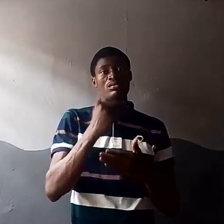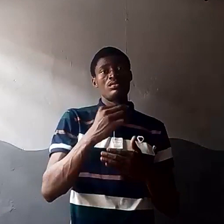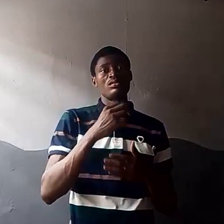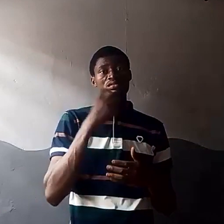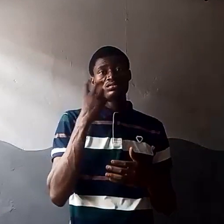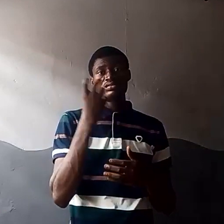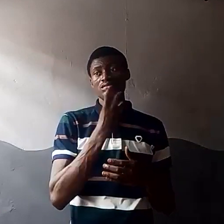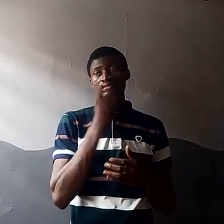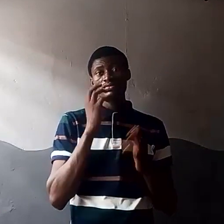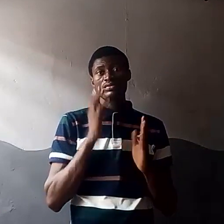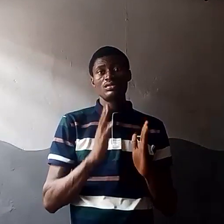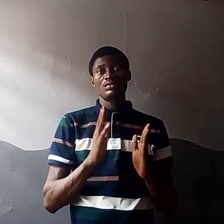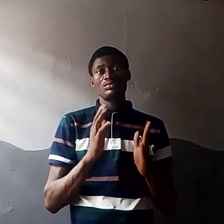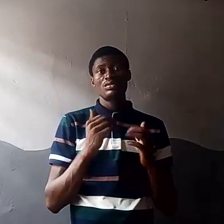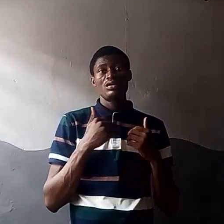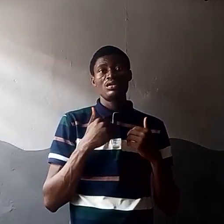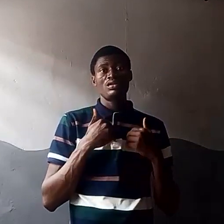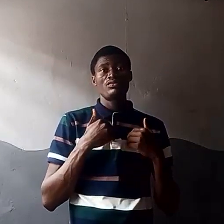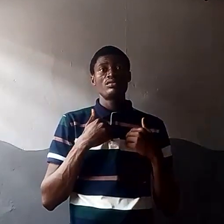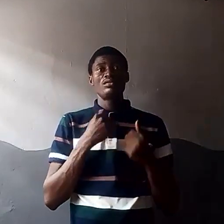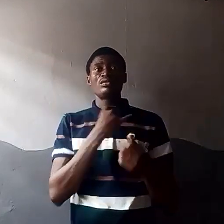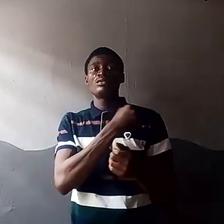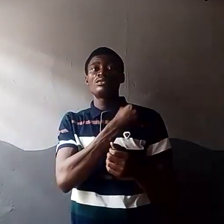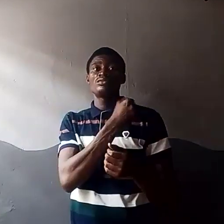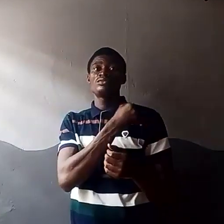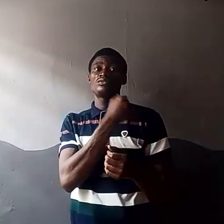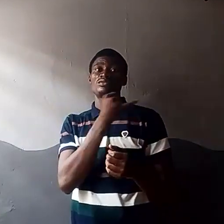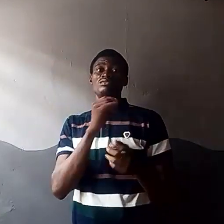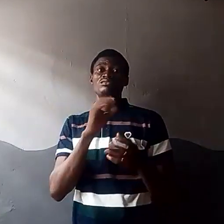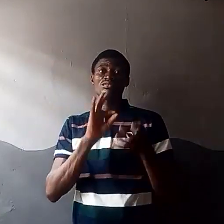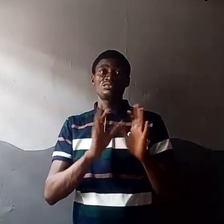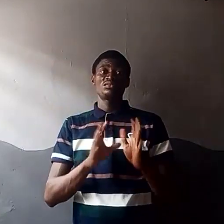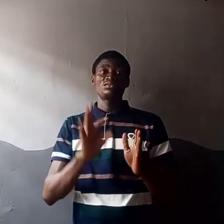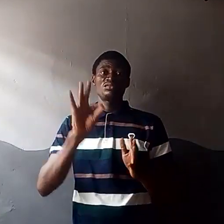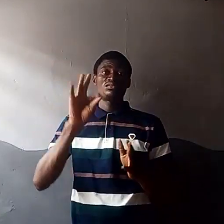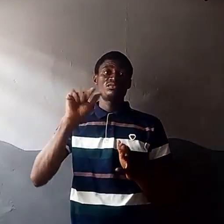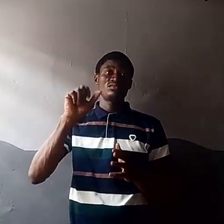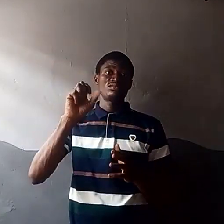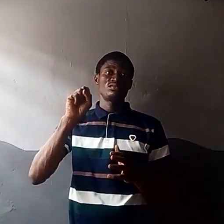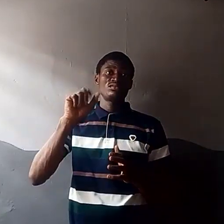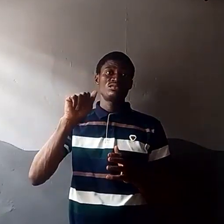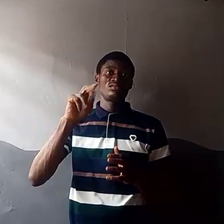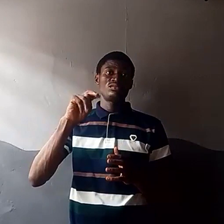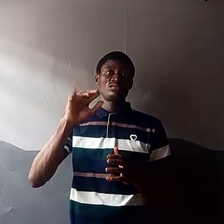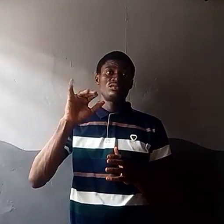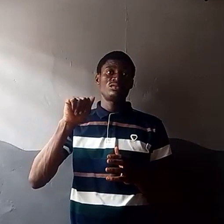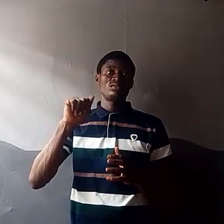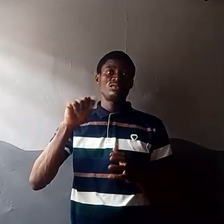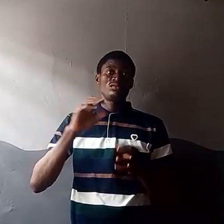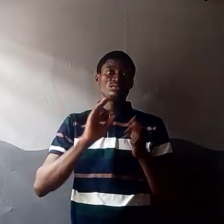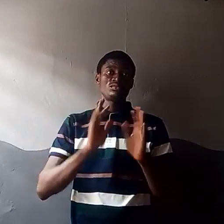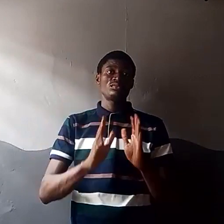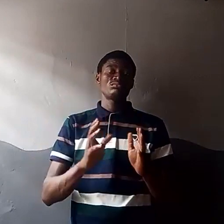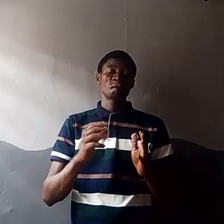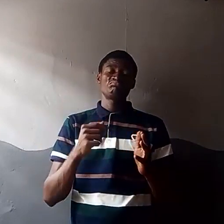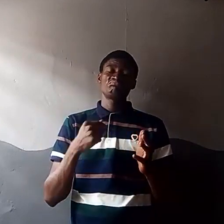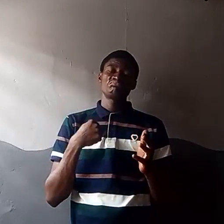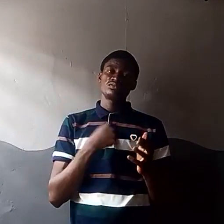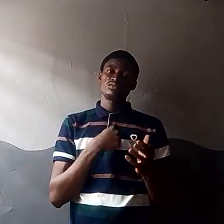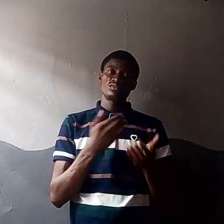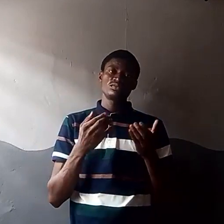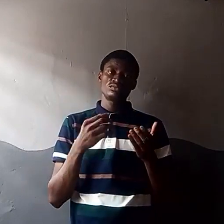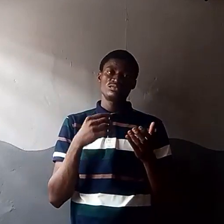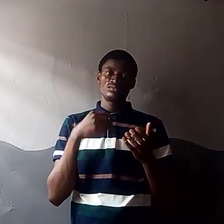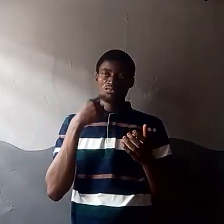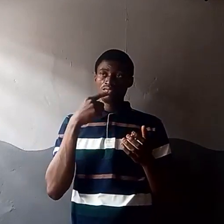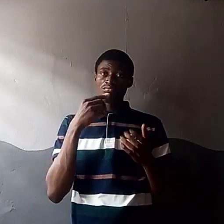Joshua with us. Joshua Fasonya is our sign language interpreter. So I want to say thank you for coming to be with us today. And we